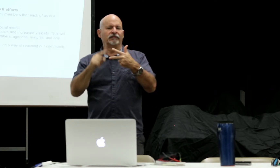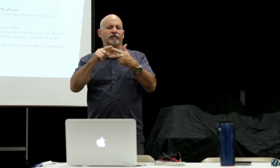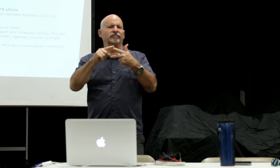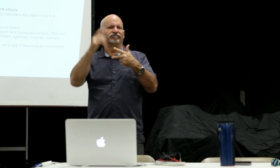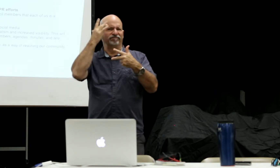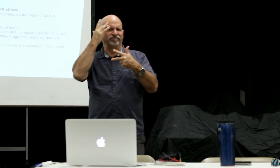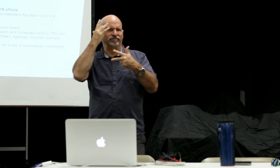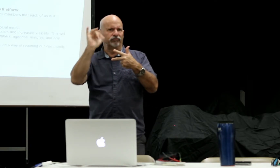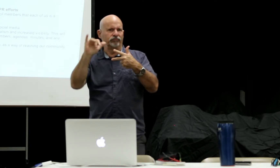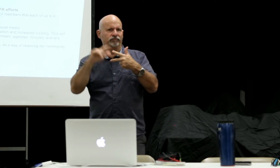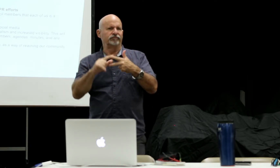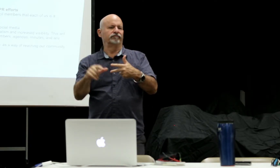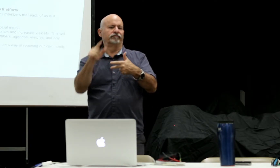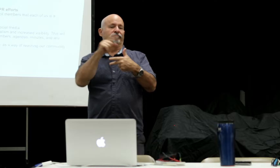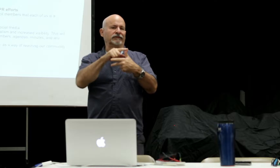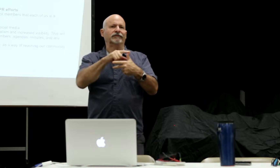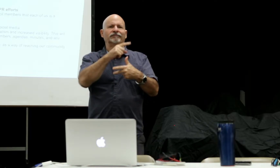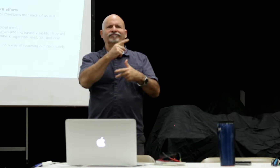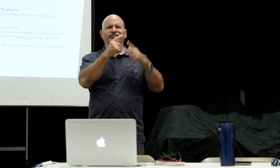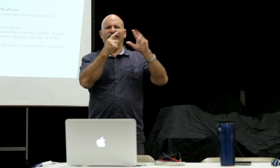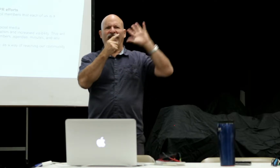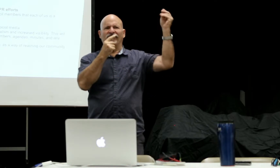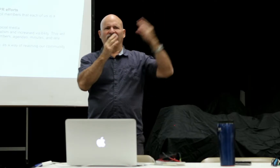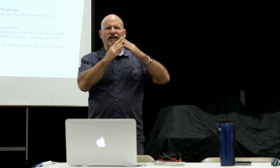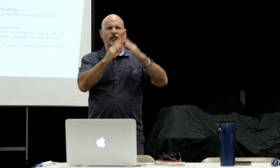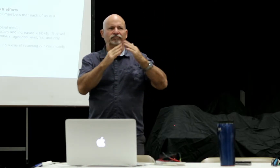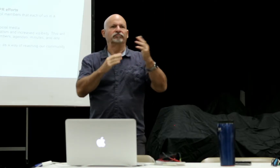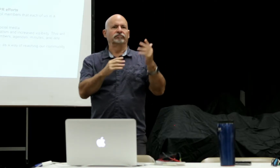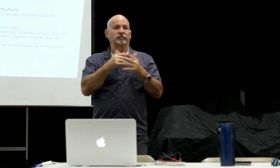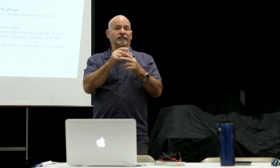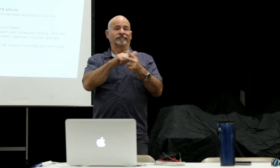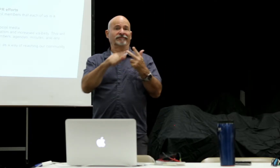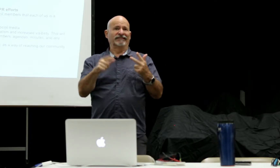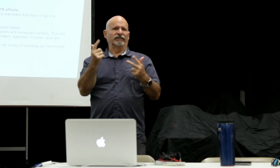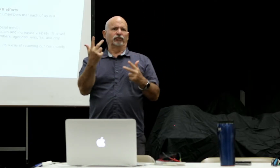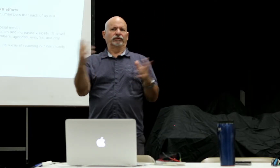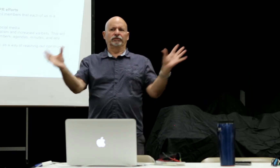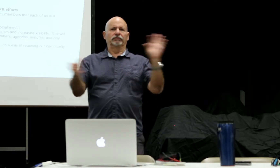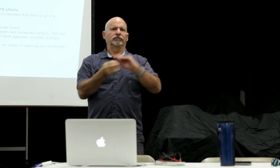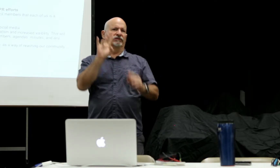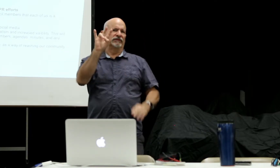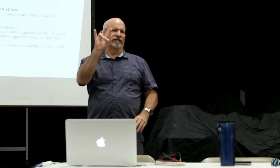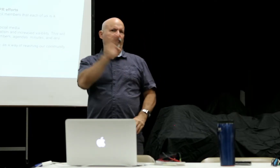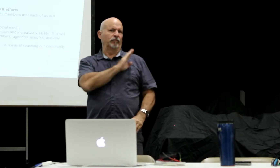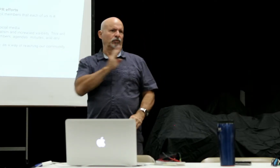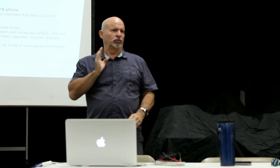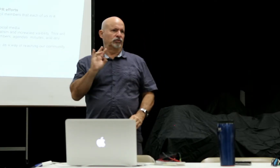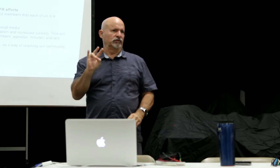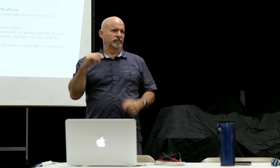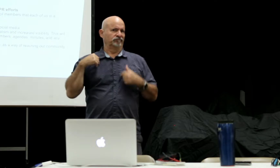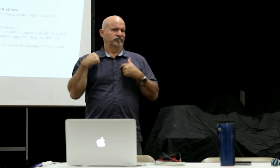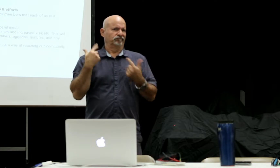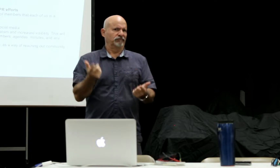so she was not able to make it. Jessica is sick, and Anna was already had a previous commitment to be out of town. So we do have 7 board